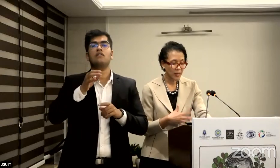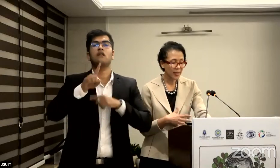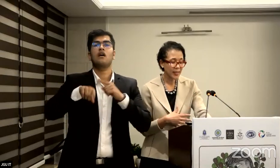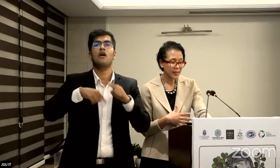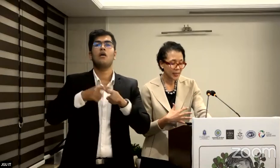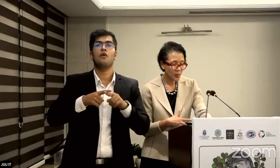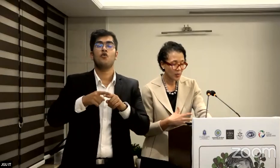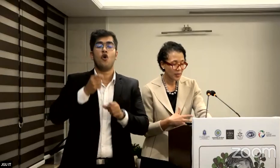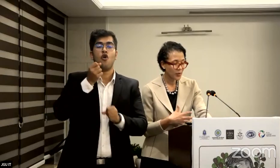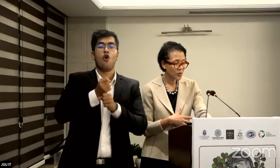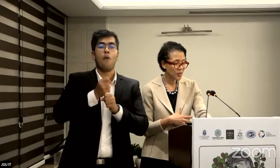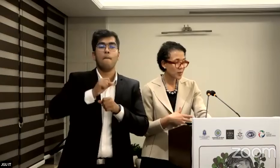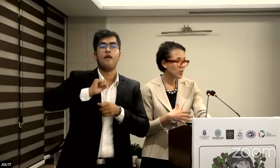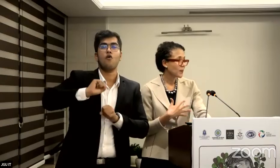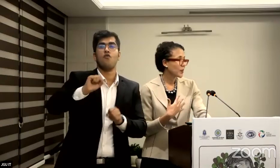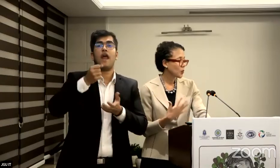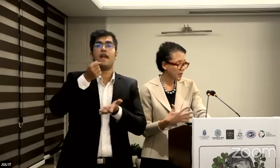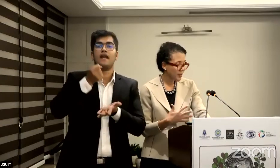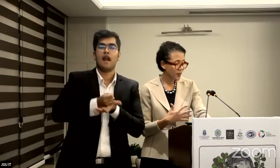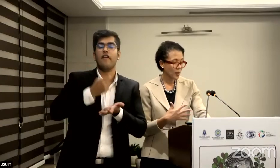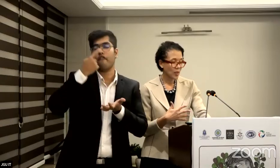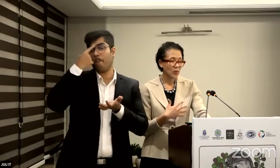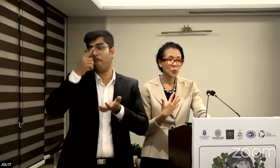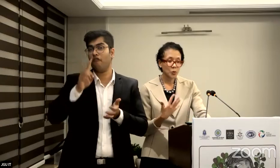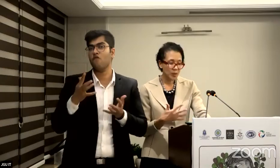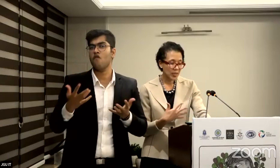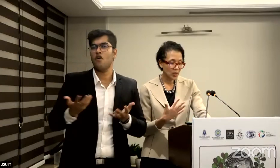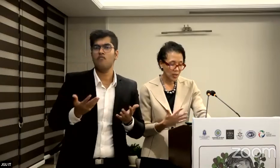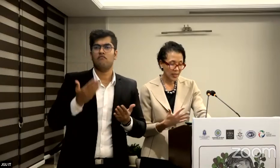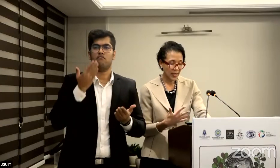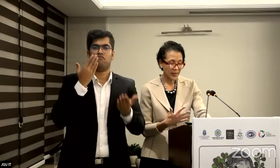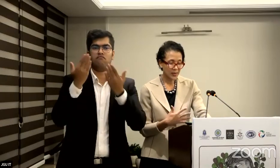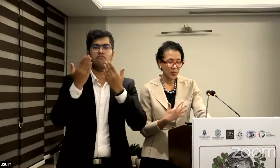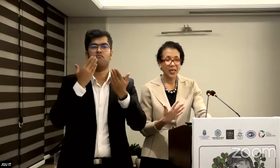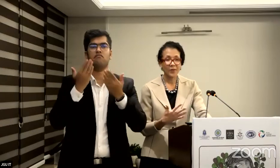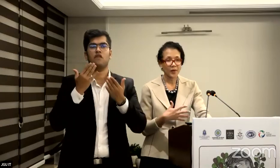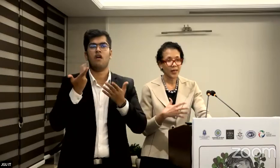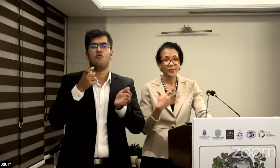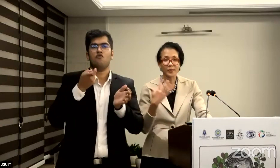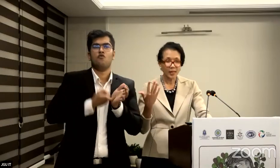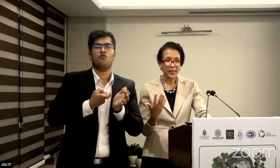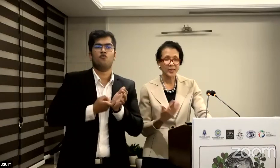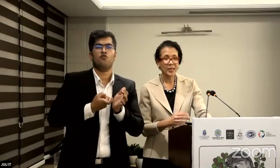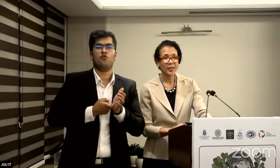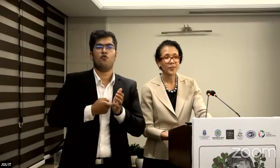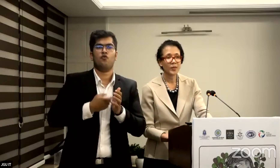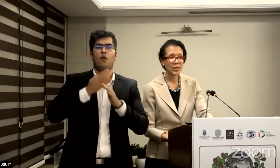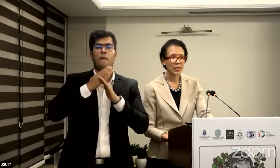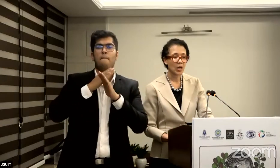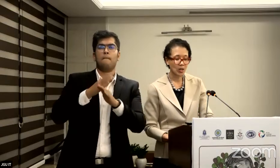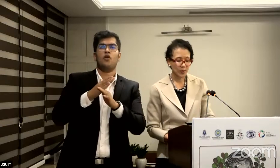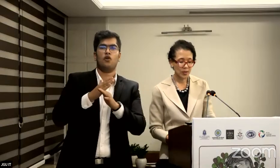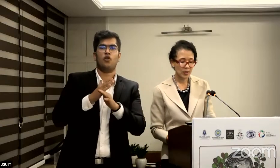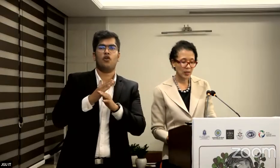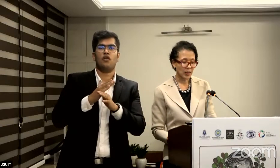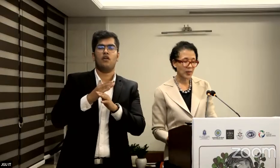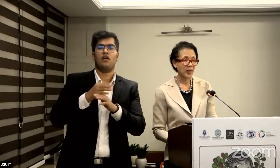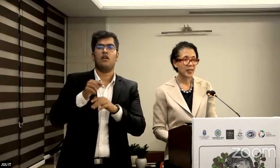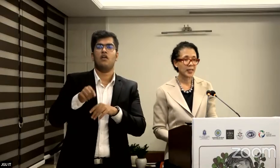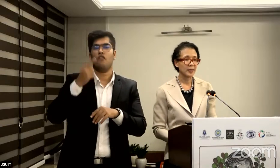to regulate in the public interest with rules that guard against behavior that